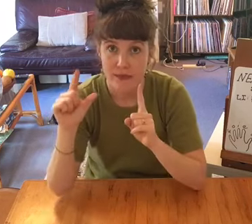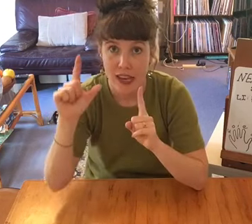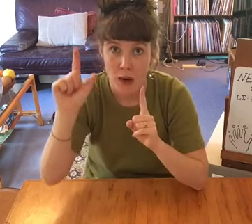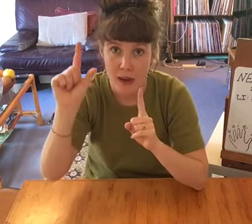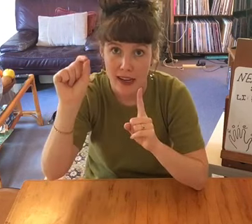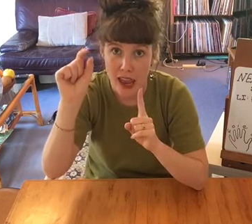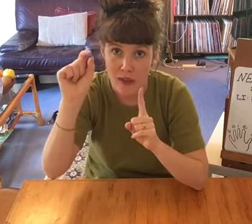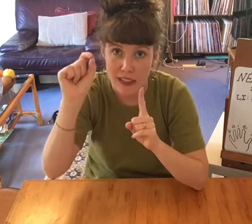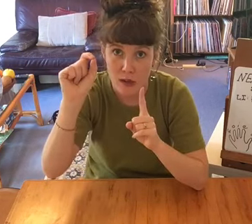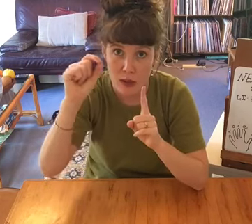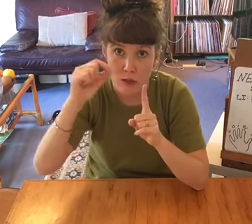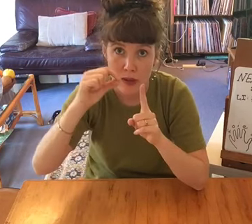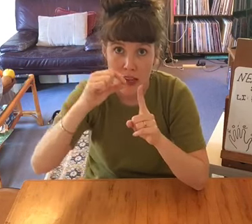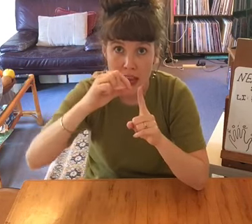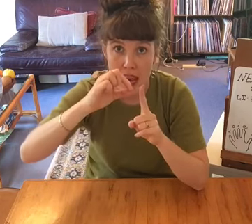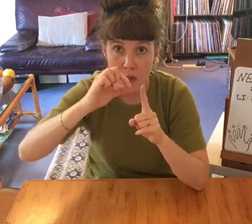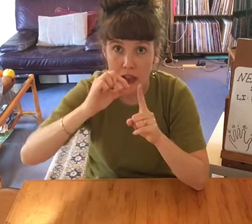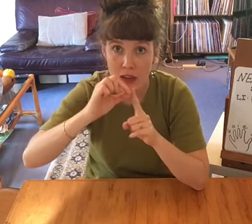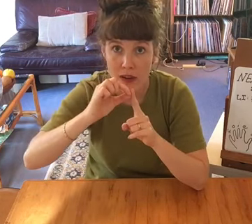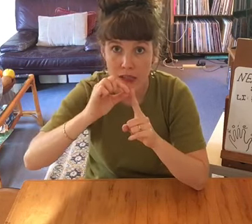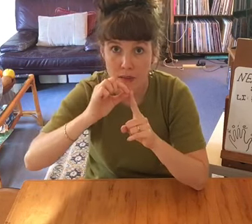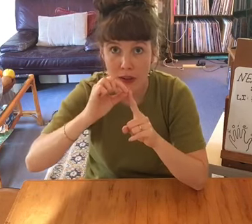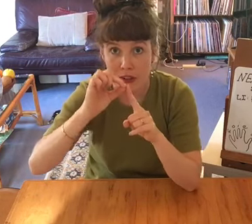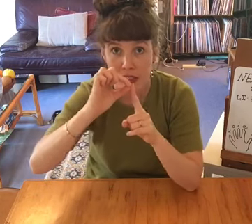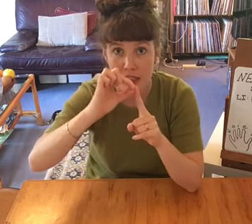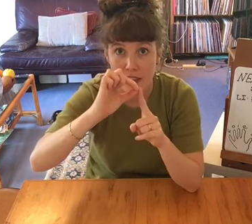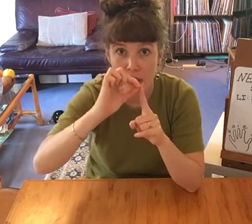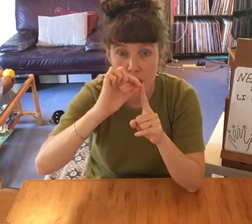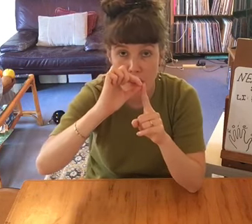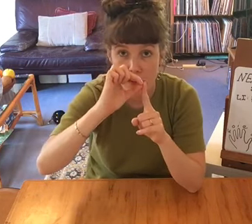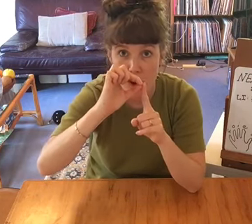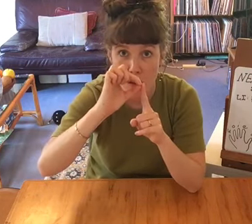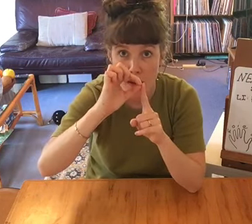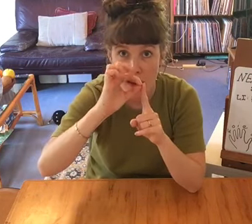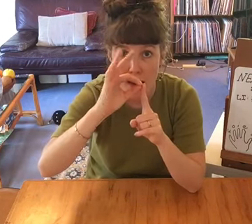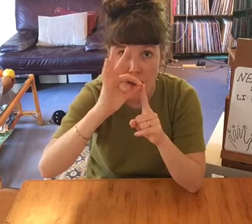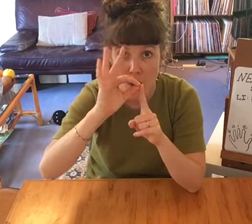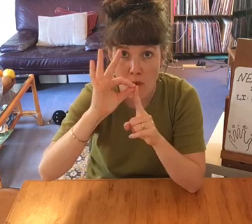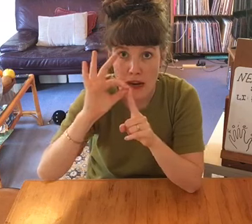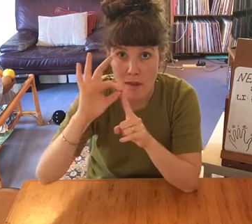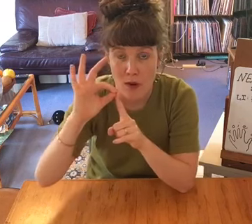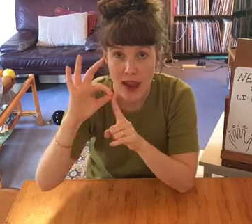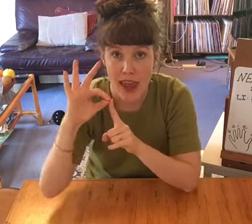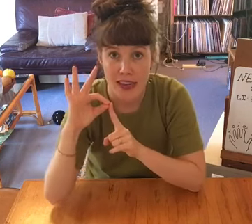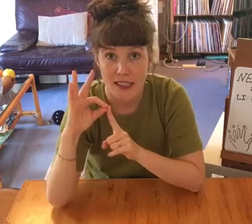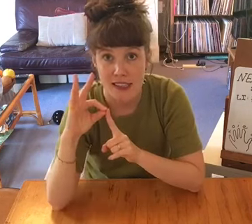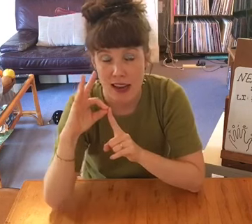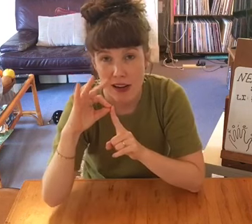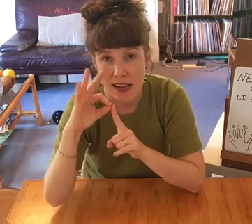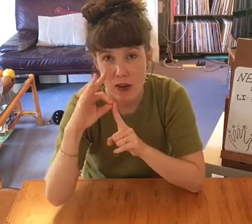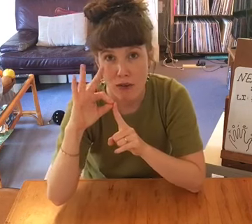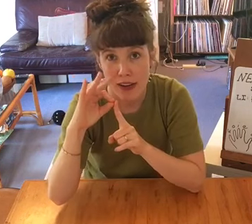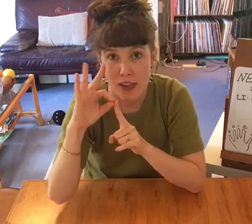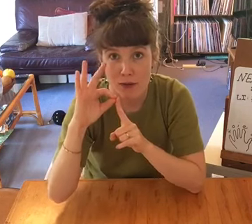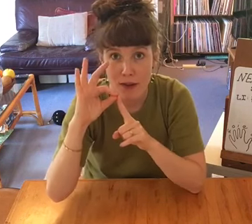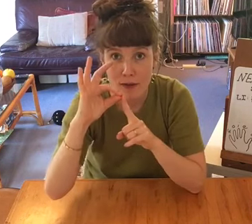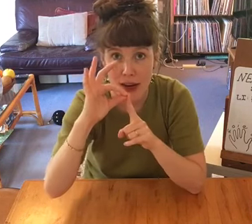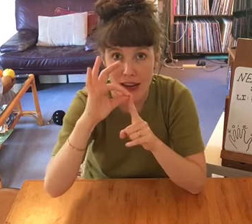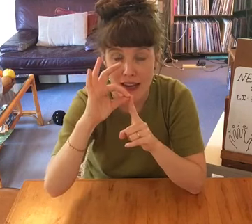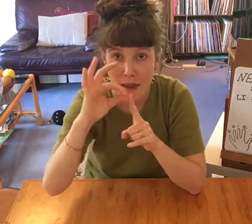and we're going to have a little loop, and we're going to put the loop at the top. Now open up your hands and let your fingers run free.